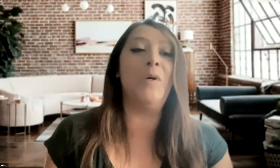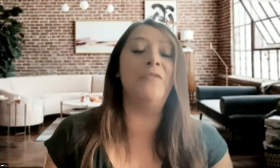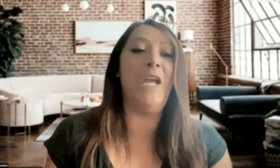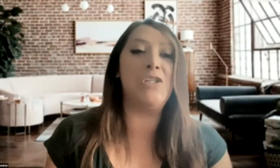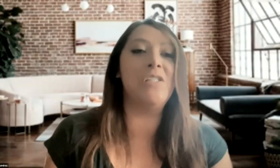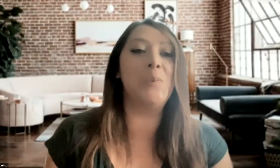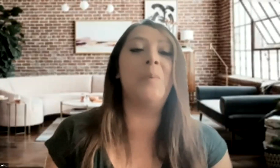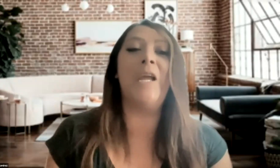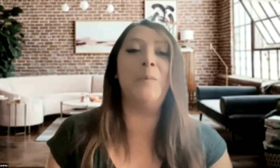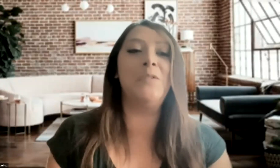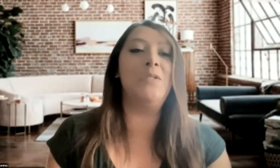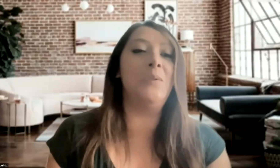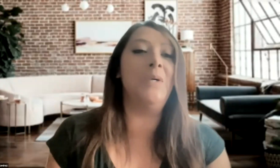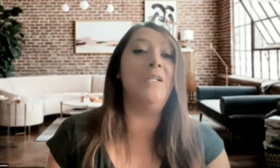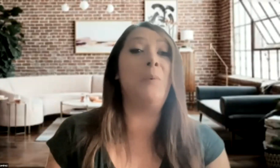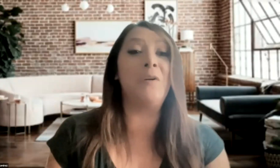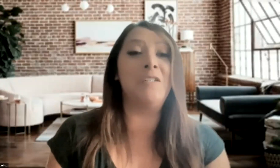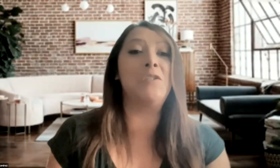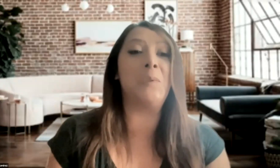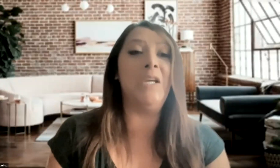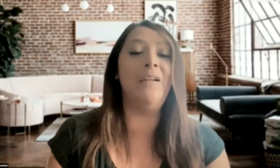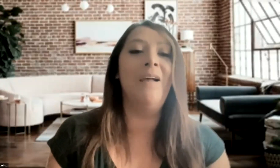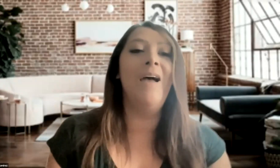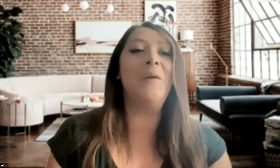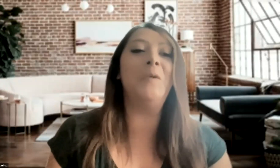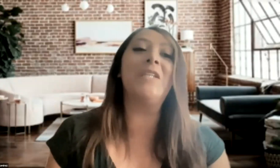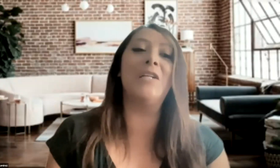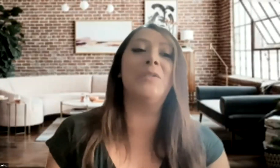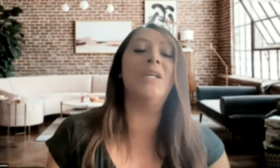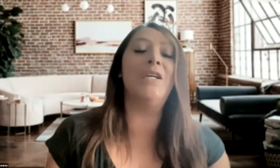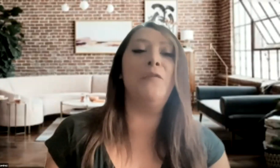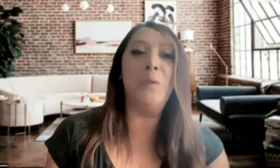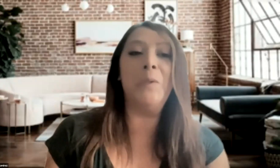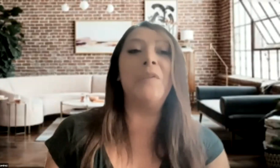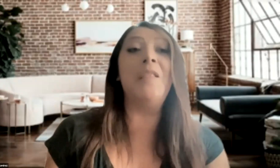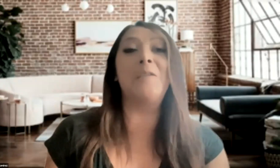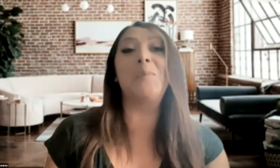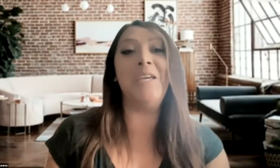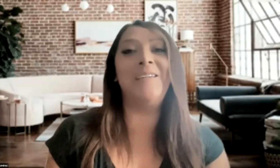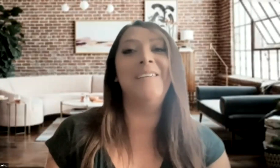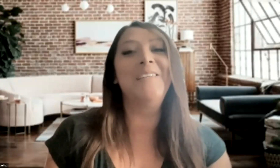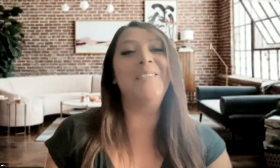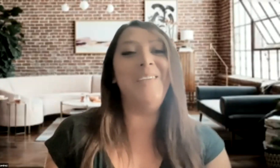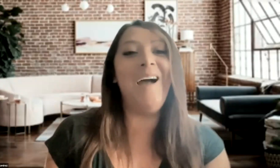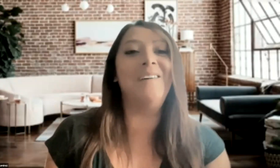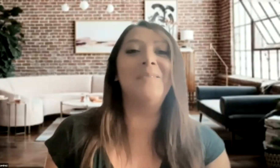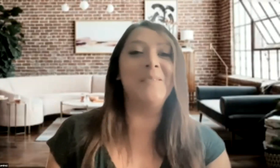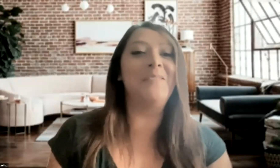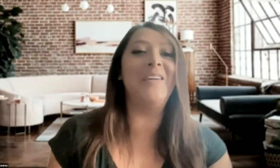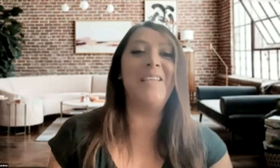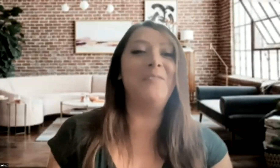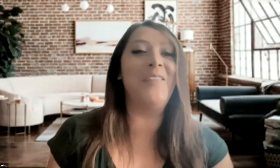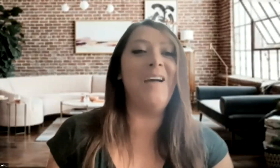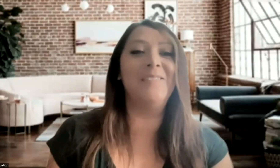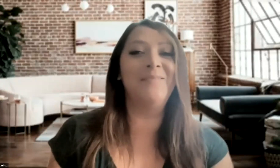met the qualifications. We were able to do an in-person screen, and we're scheduled to interview her next week. So yeah, we're